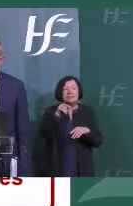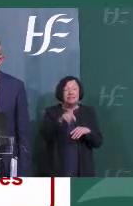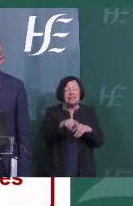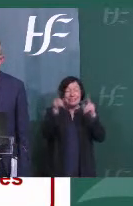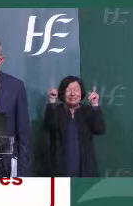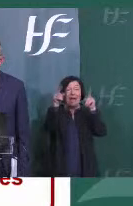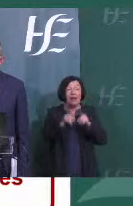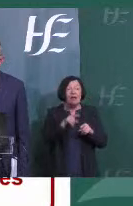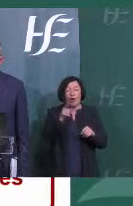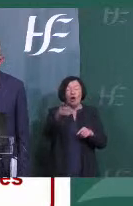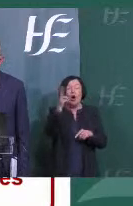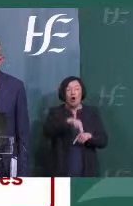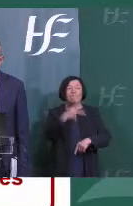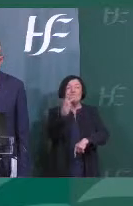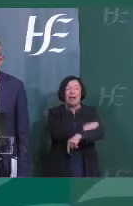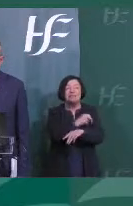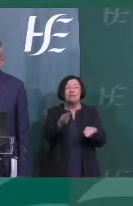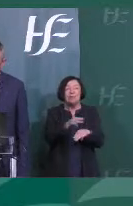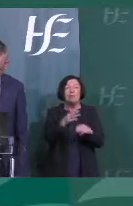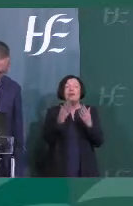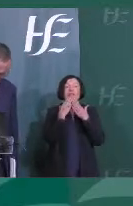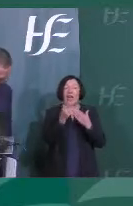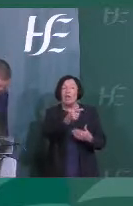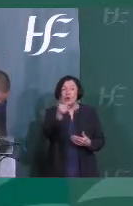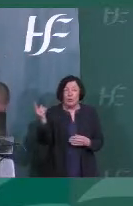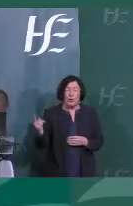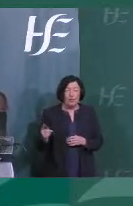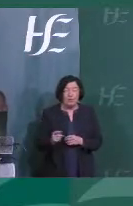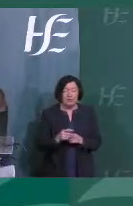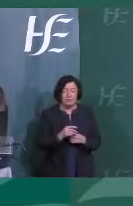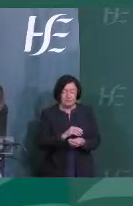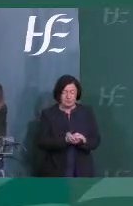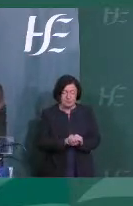are due to unvaccinated people. So thank you.